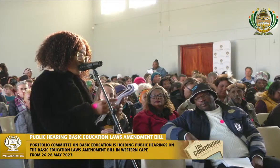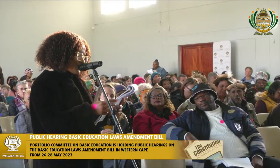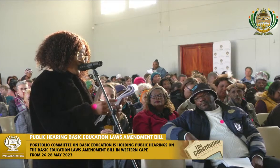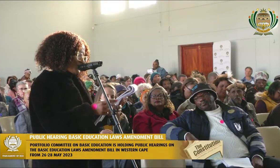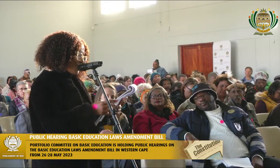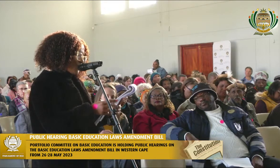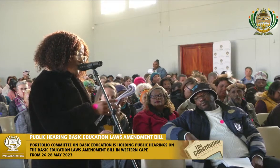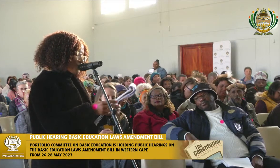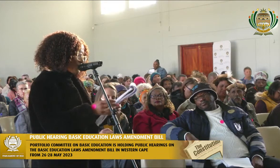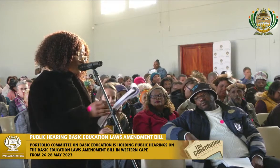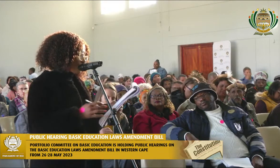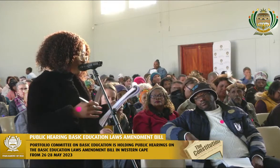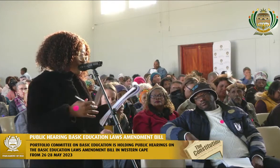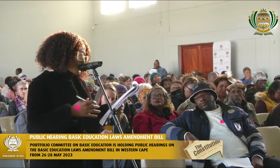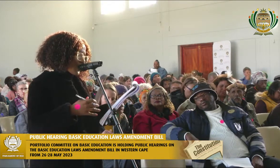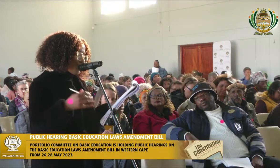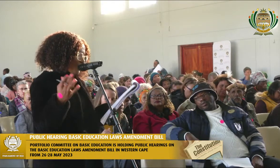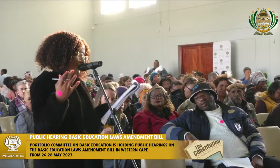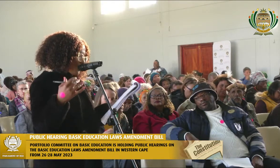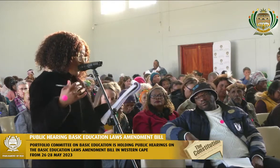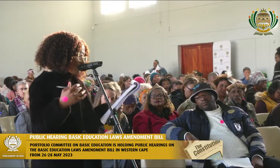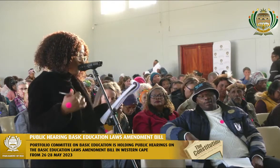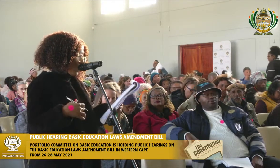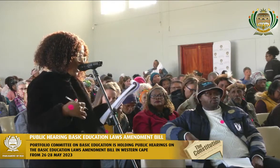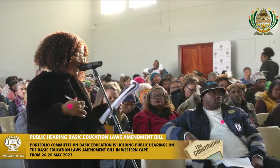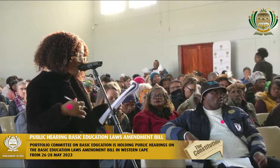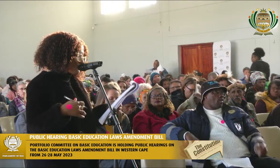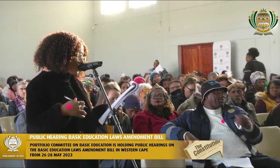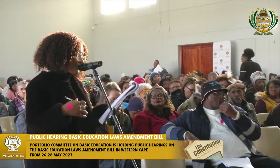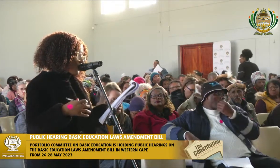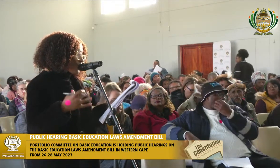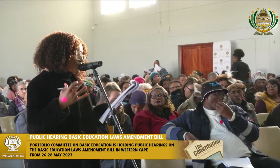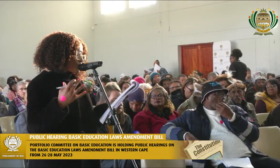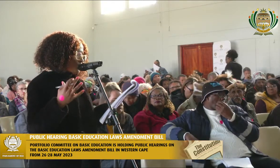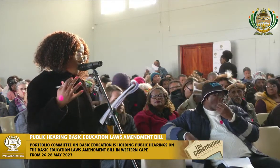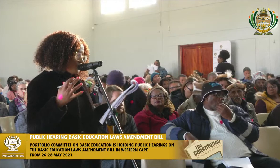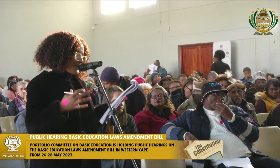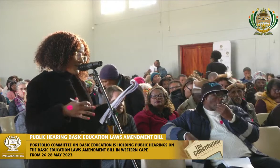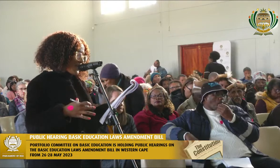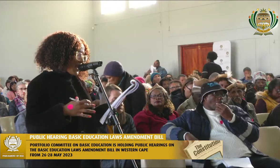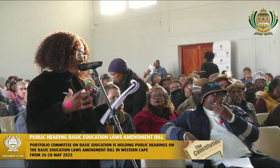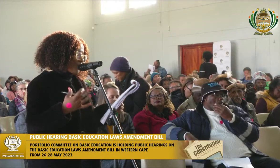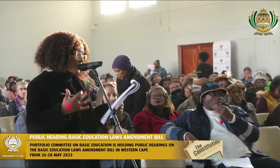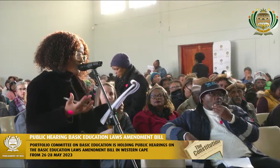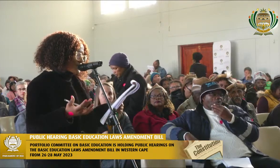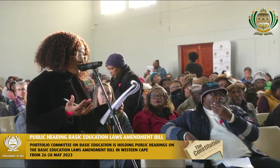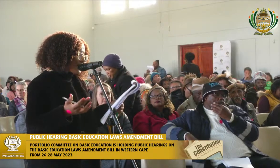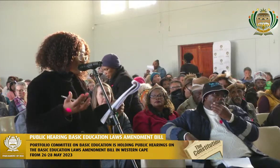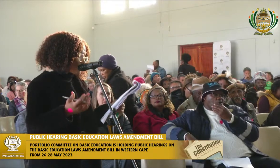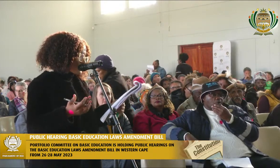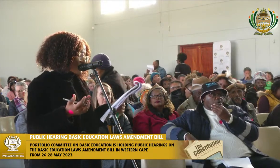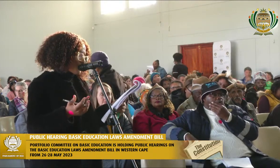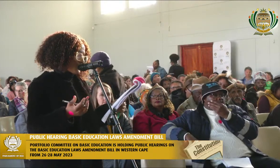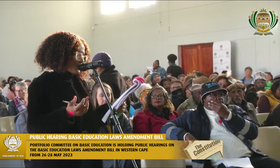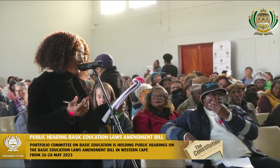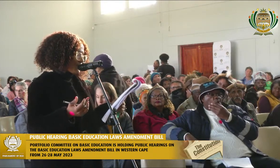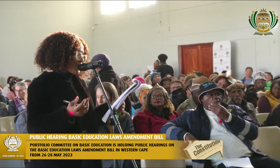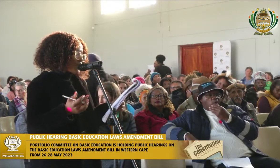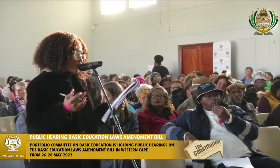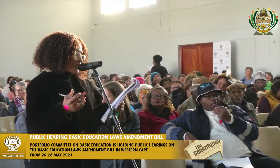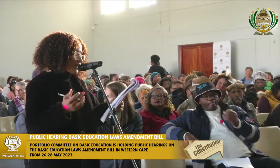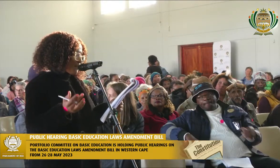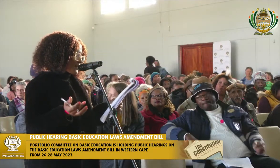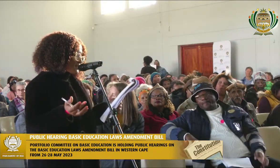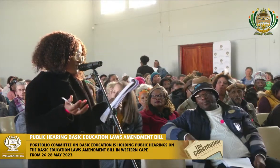being, there's no reason for me to come all the way from where I come from to be here and only to say that I do not support the